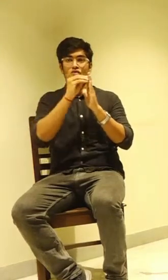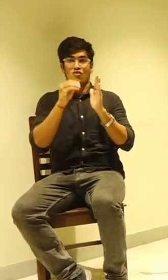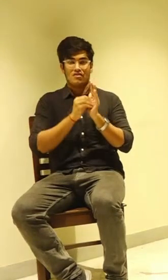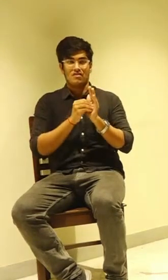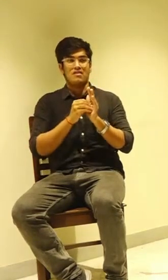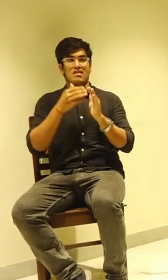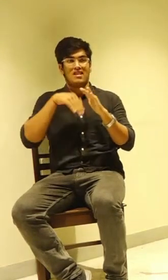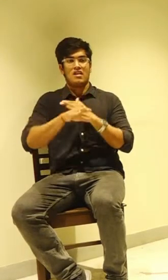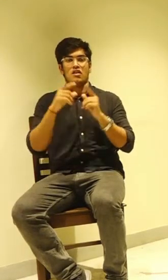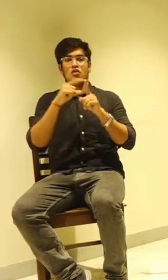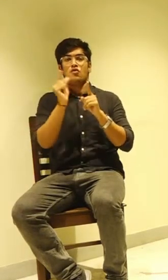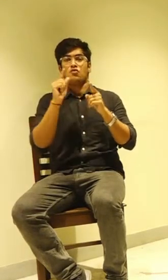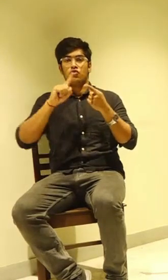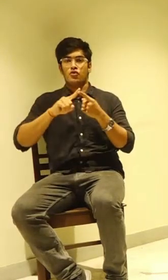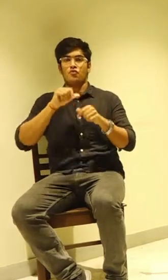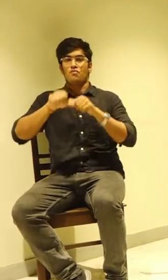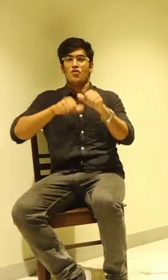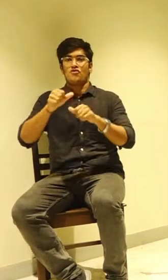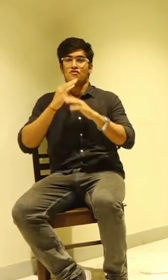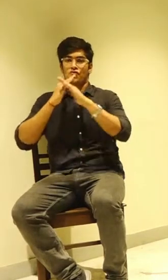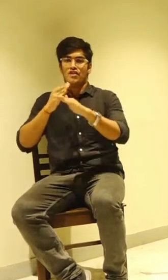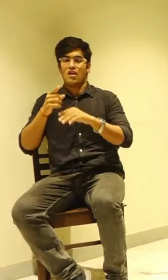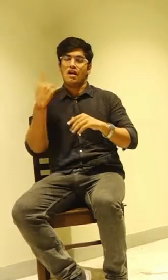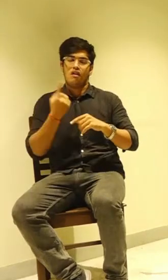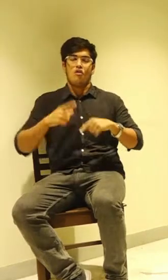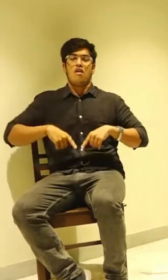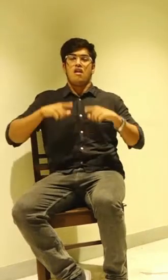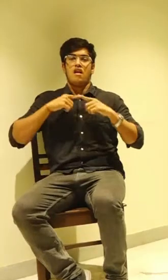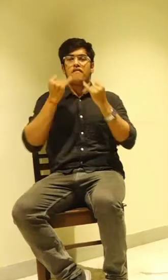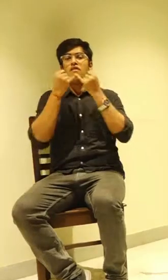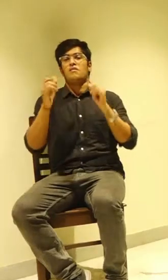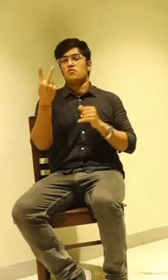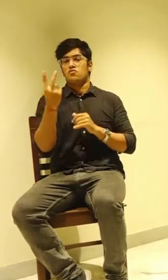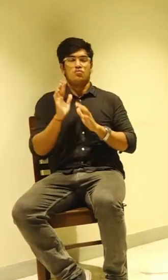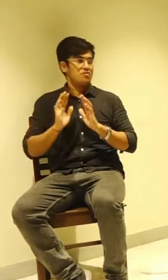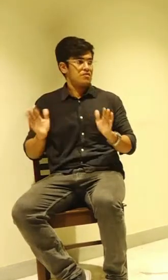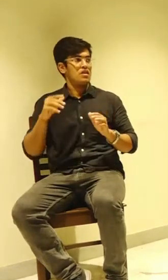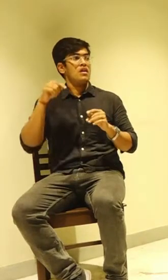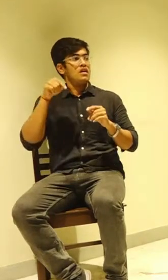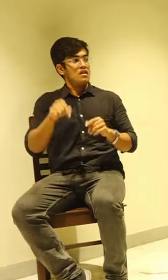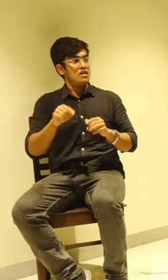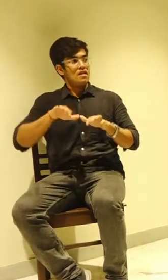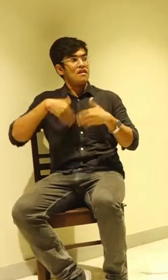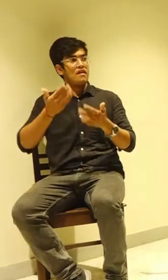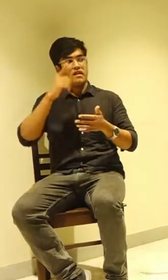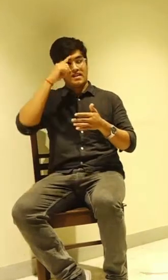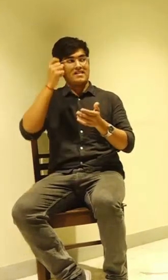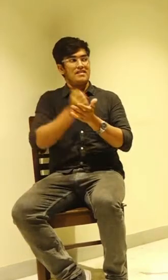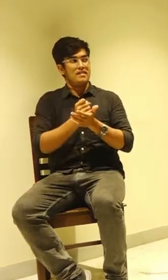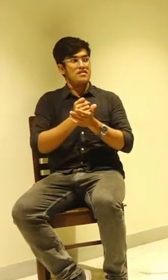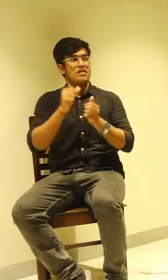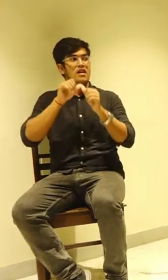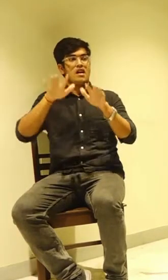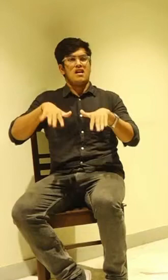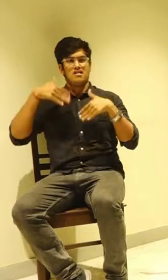due process protection will apply only to life and liberty. And this was sanctified in the decision of the Constituent Assembly